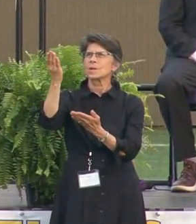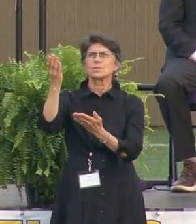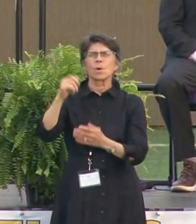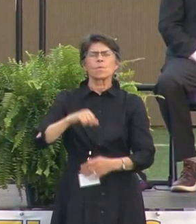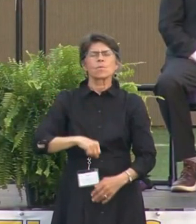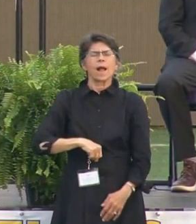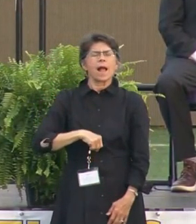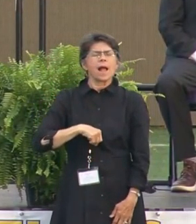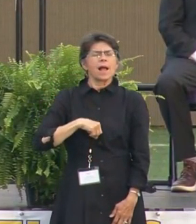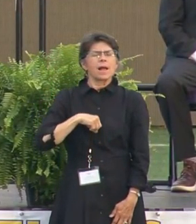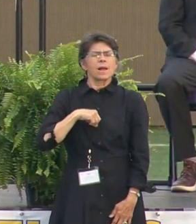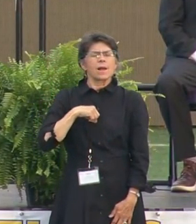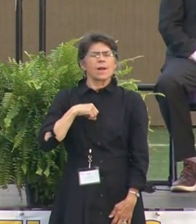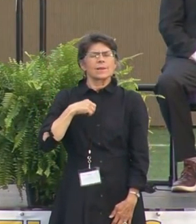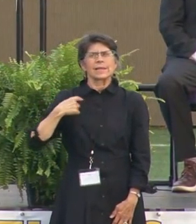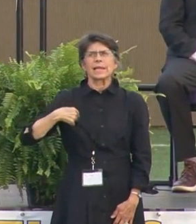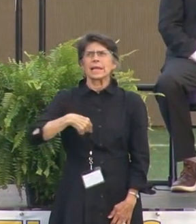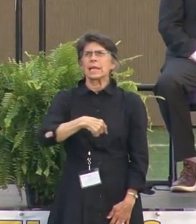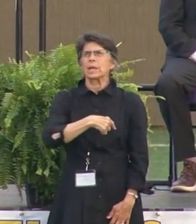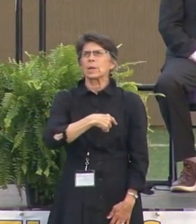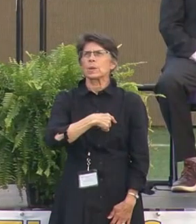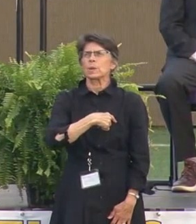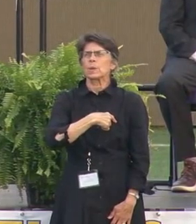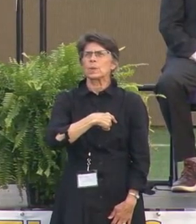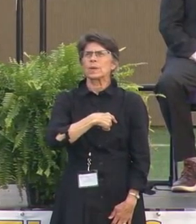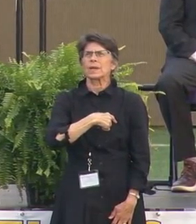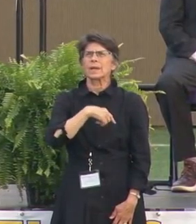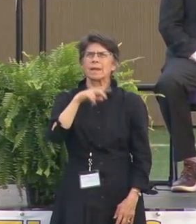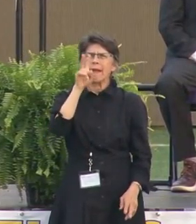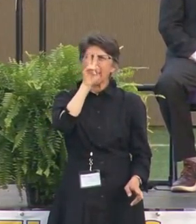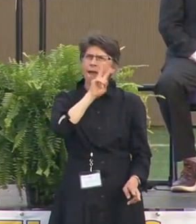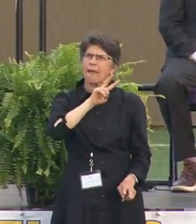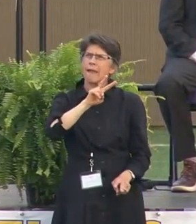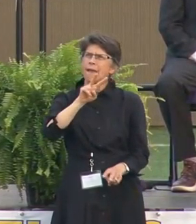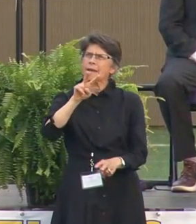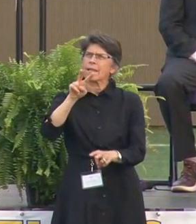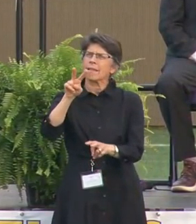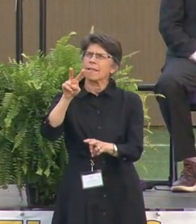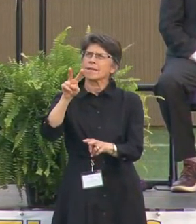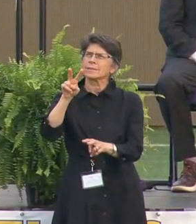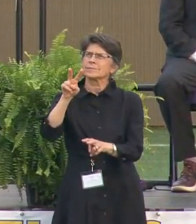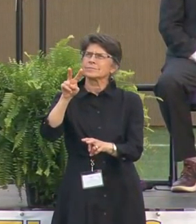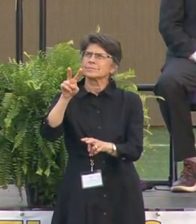what so proudly we